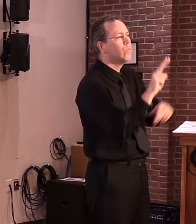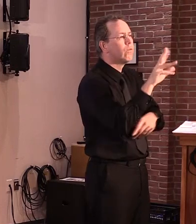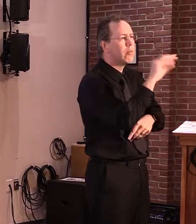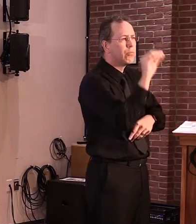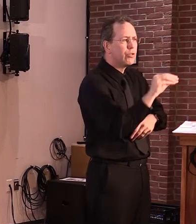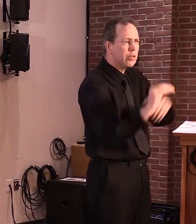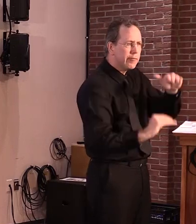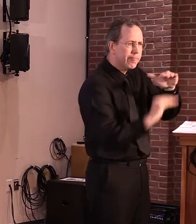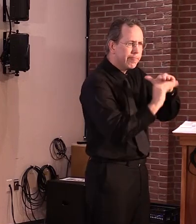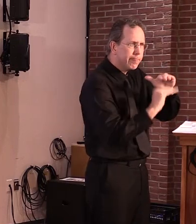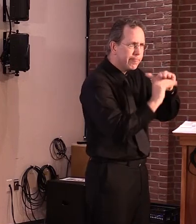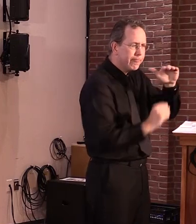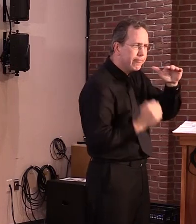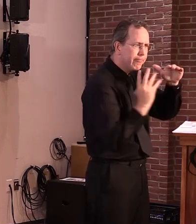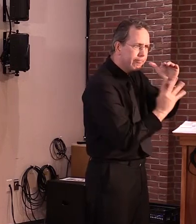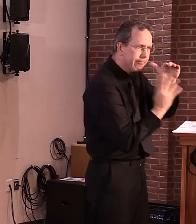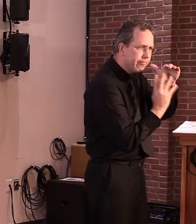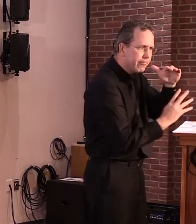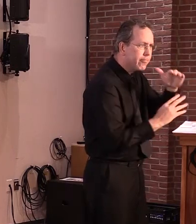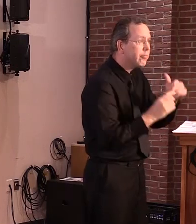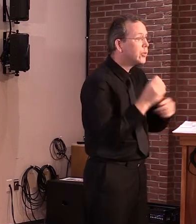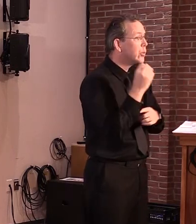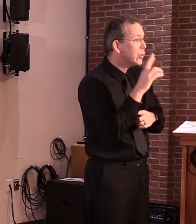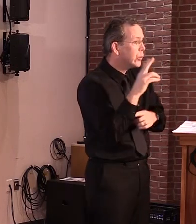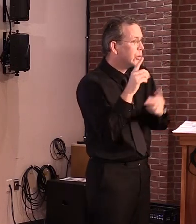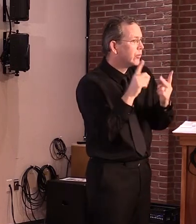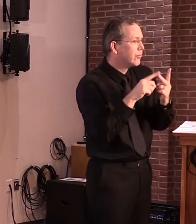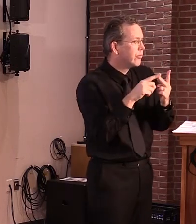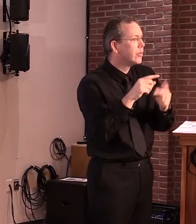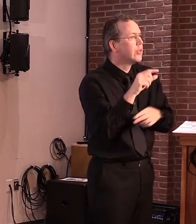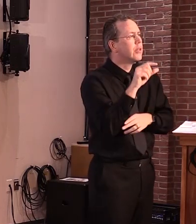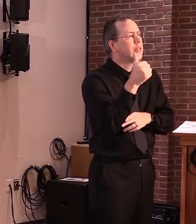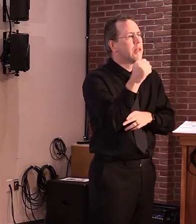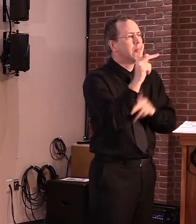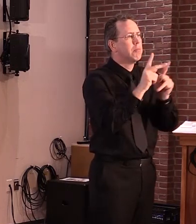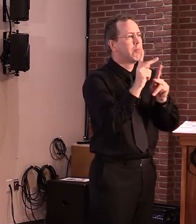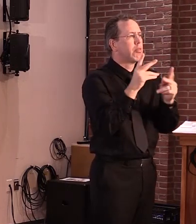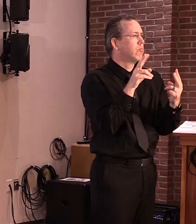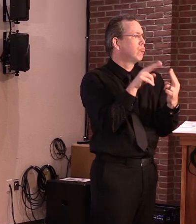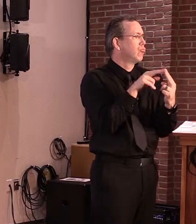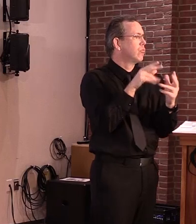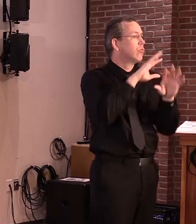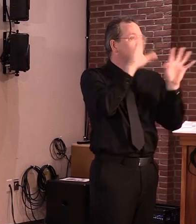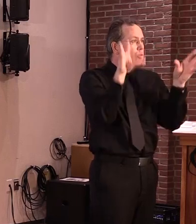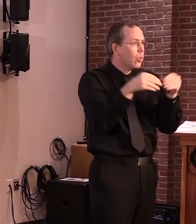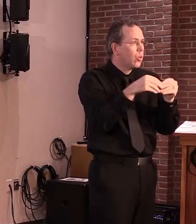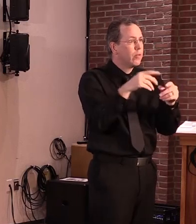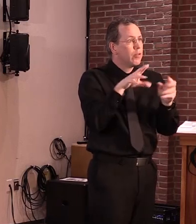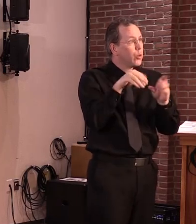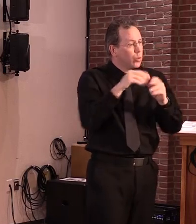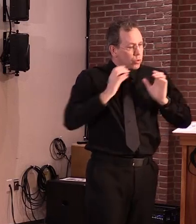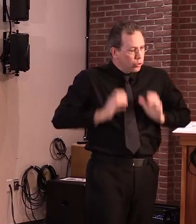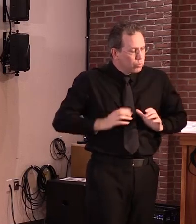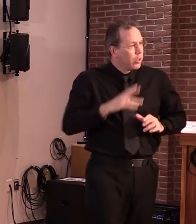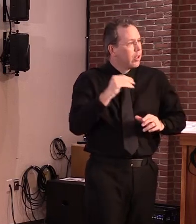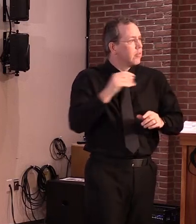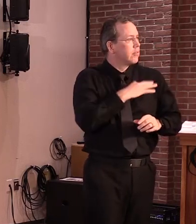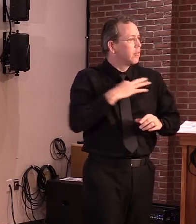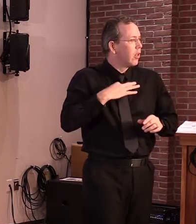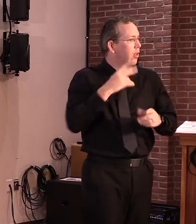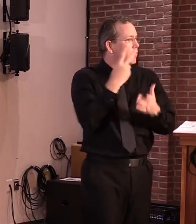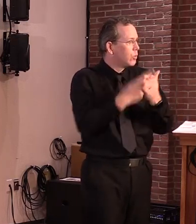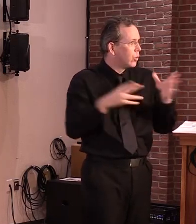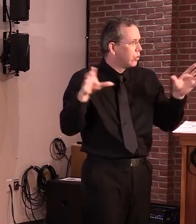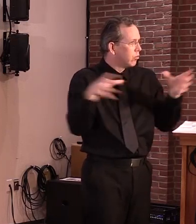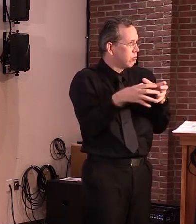total customers of staff and customers combined, so whichever is greater. I won't go into all the details, but just to give a little